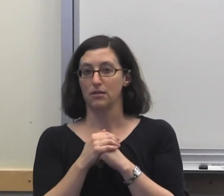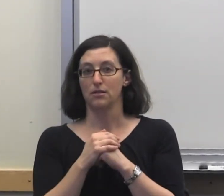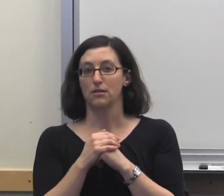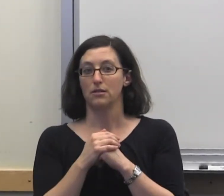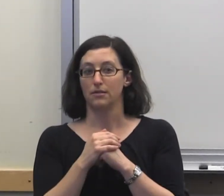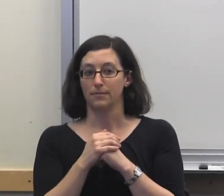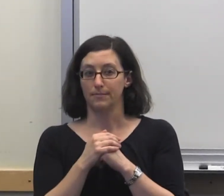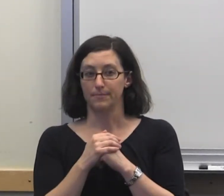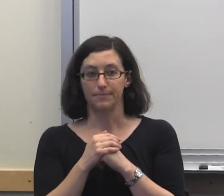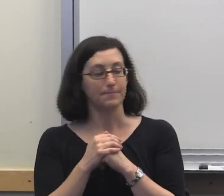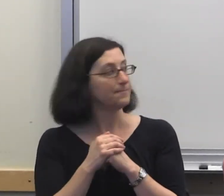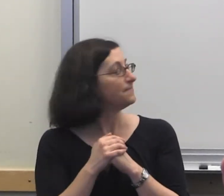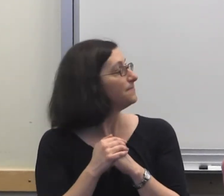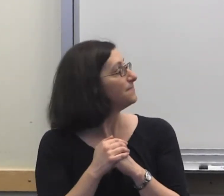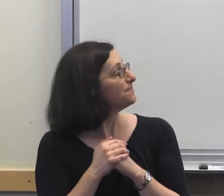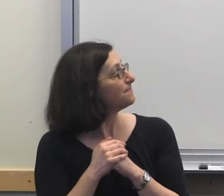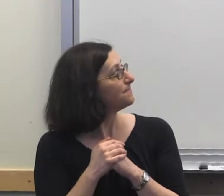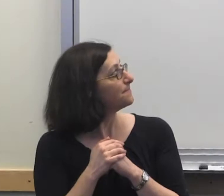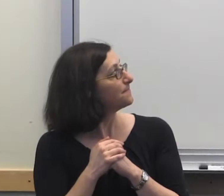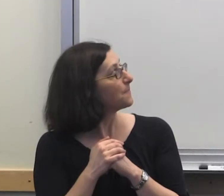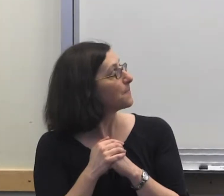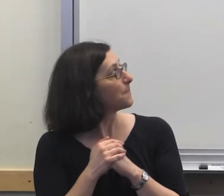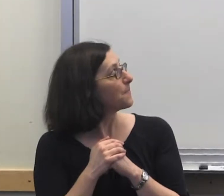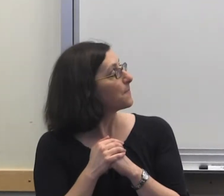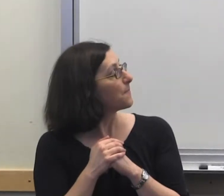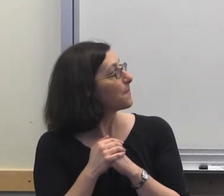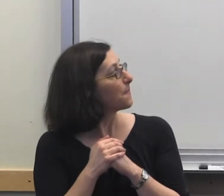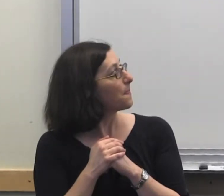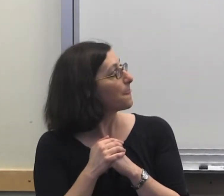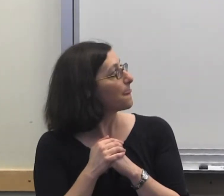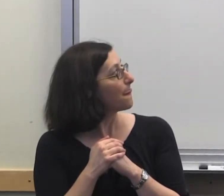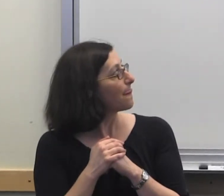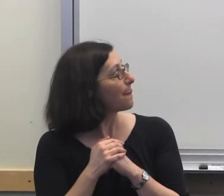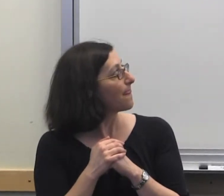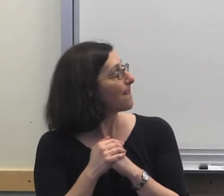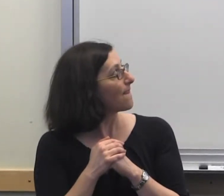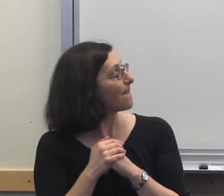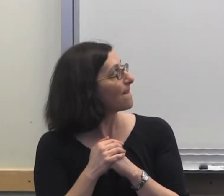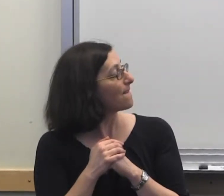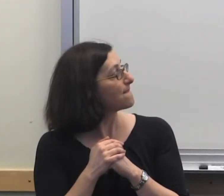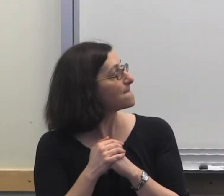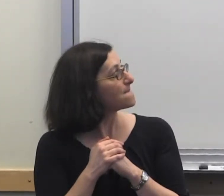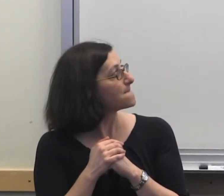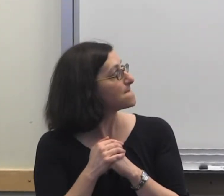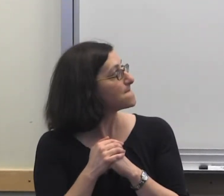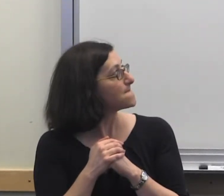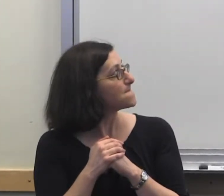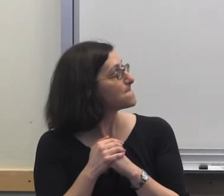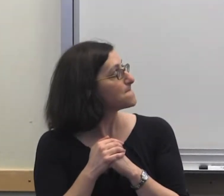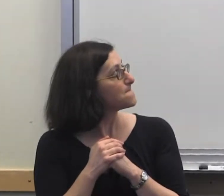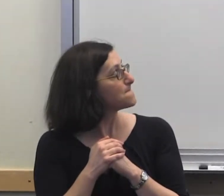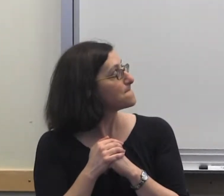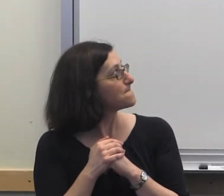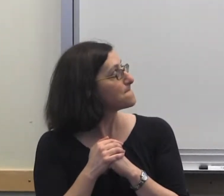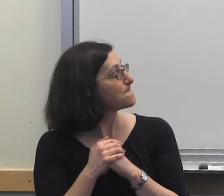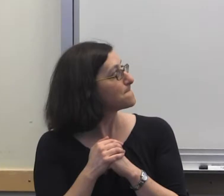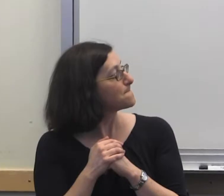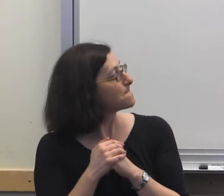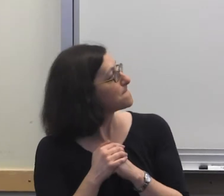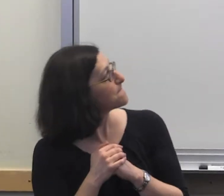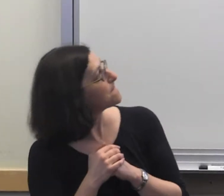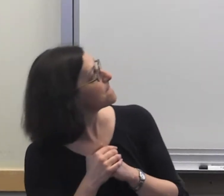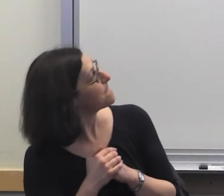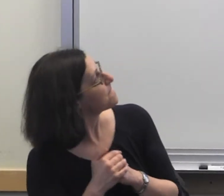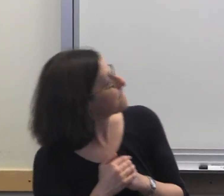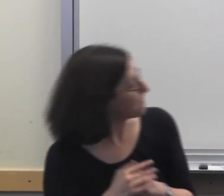and Olga, leaving menu, Internet Week at 1 but 2 before and after demonstration over. 3, welcome to City Lights. Enter,